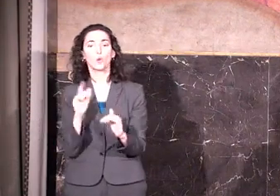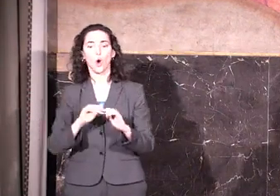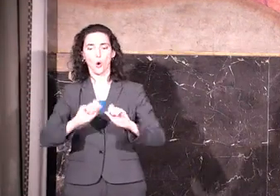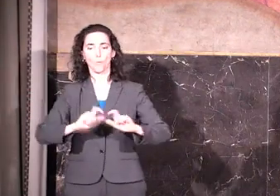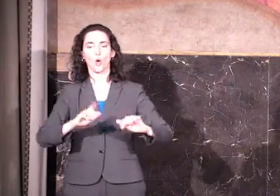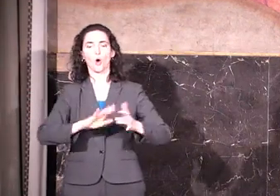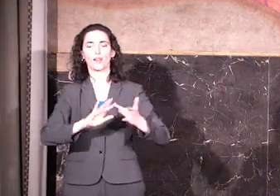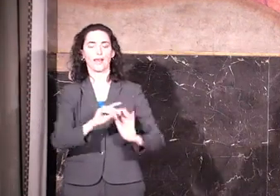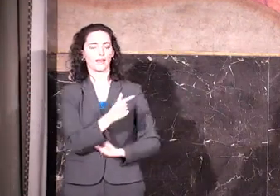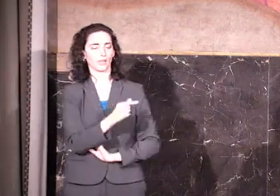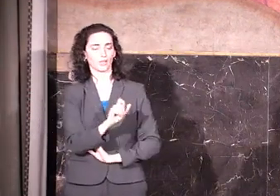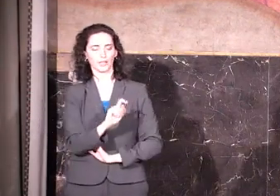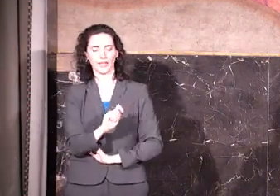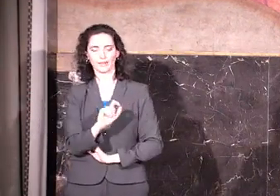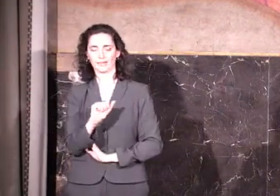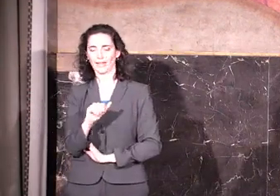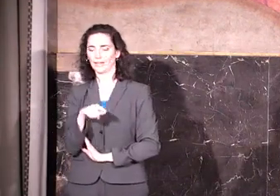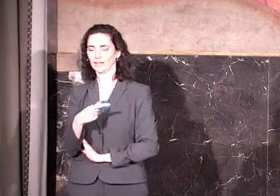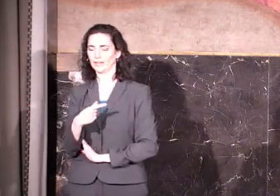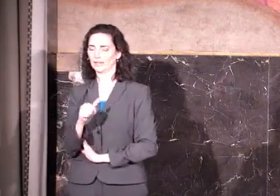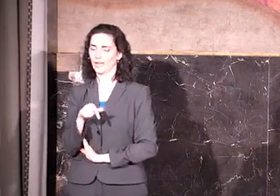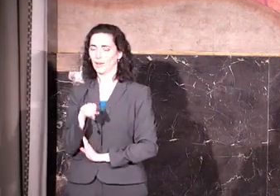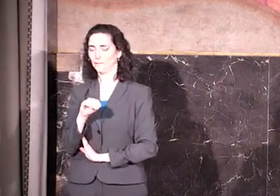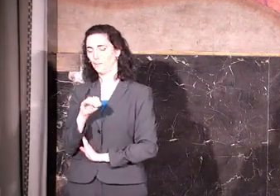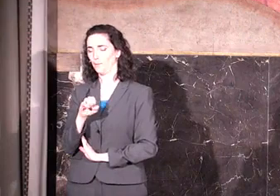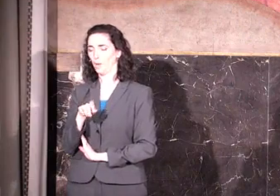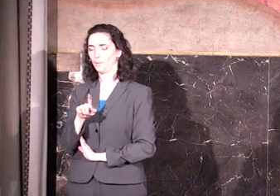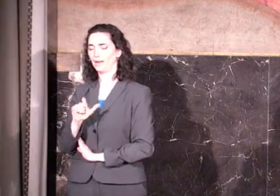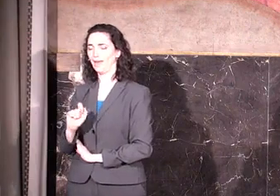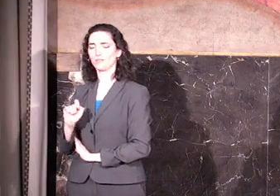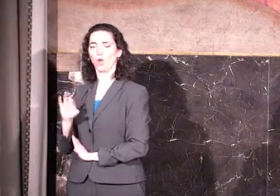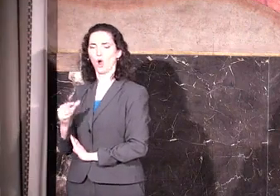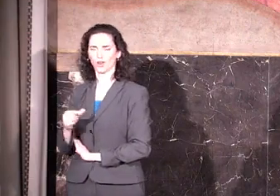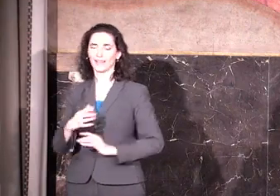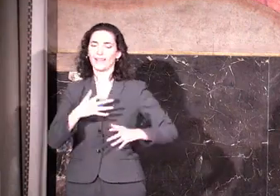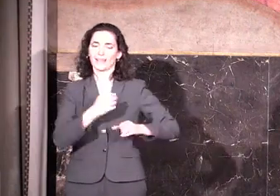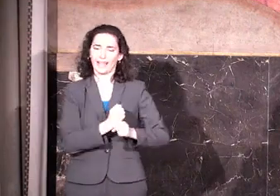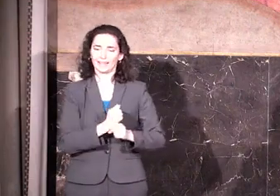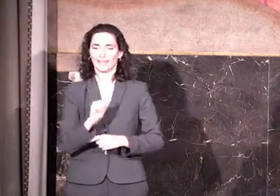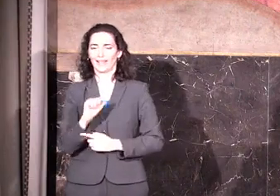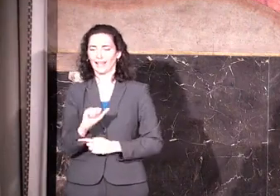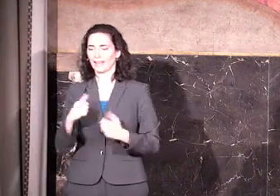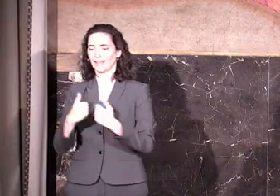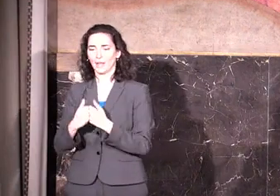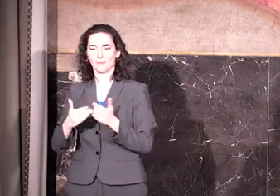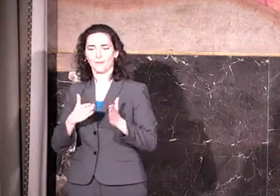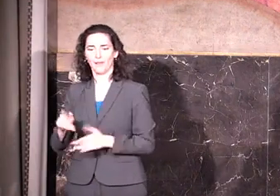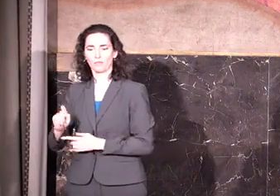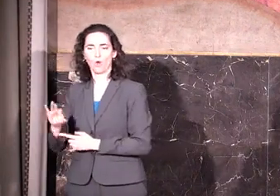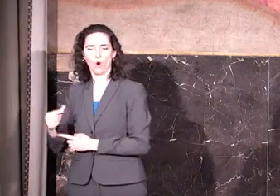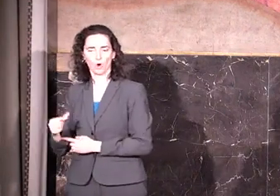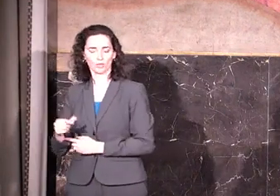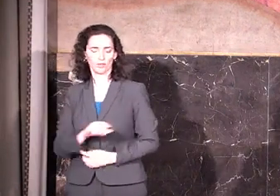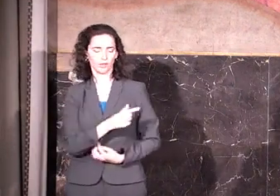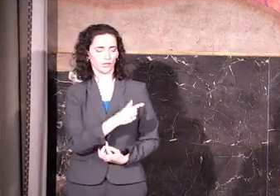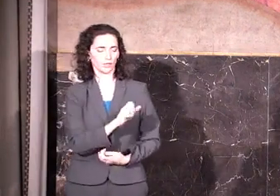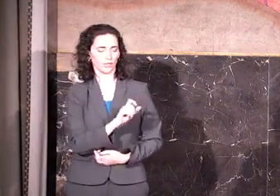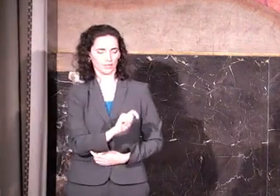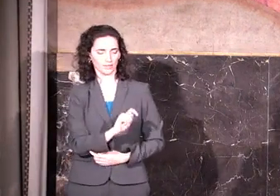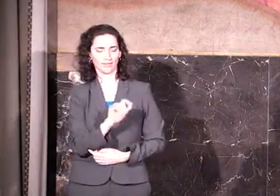getagameplan.org. Getagameplan.org for preparedness information for you and your family and your business.